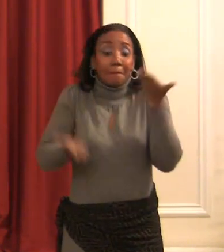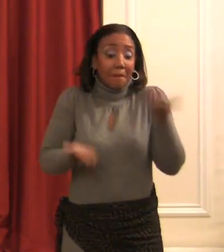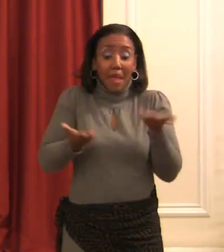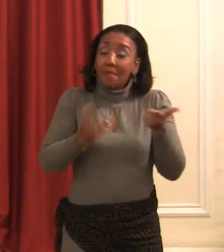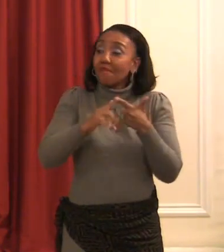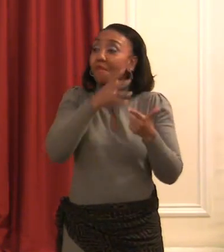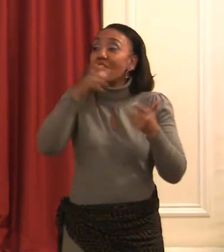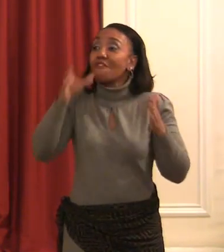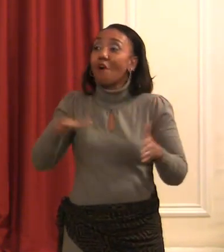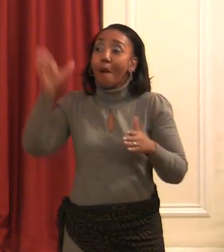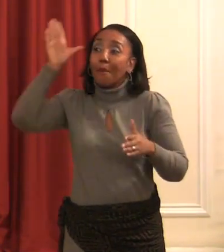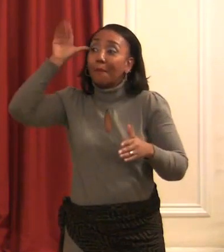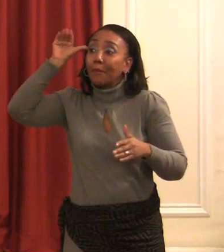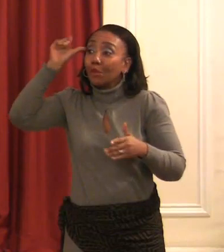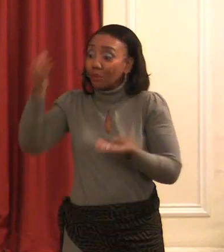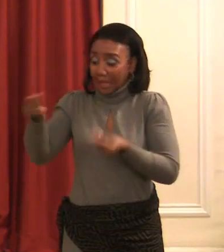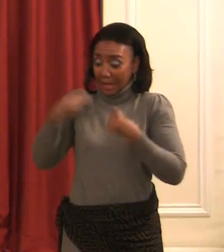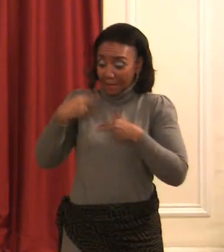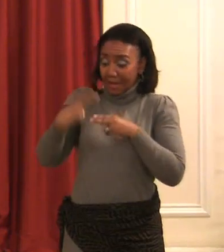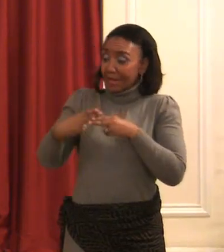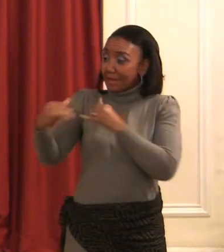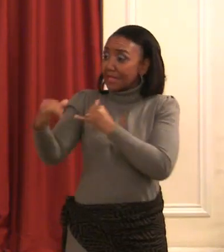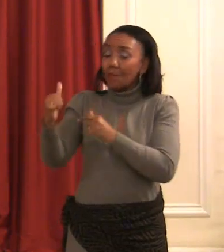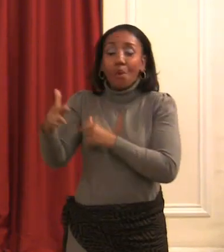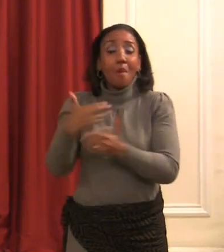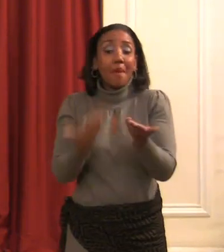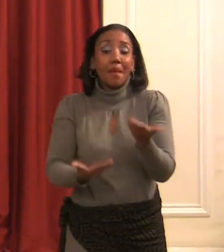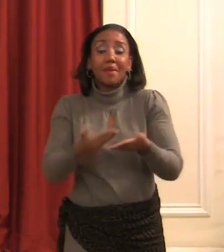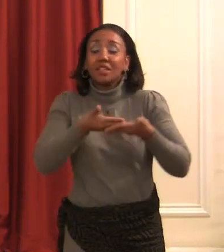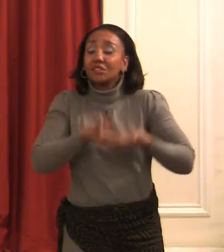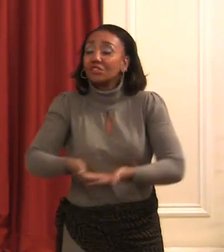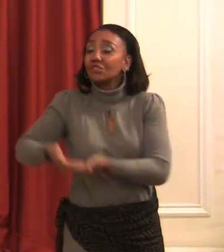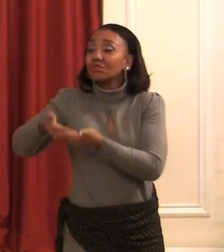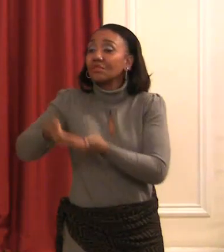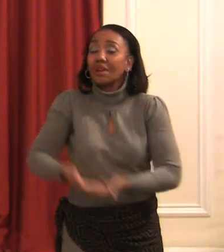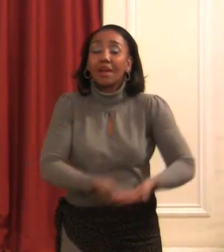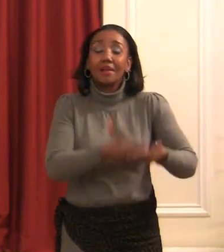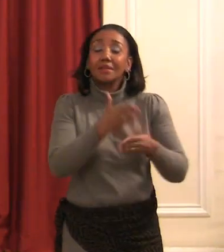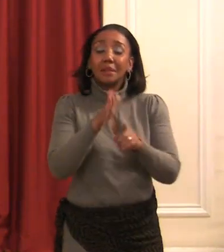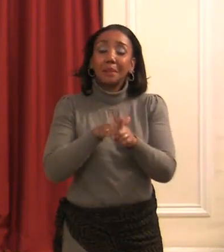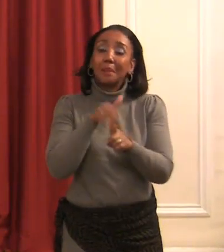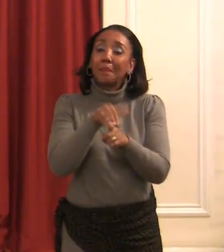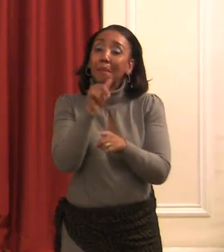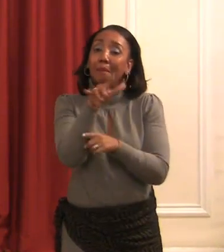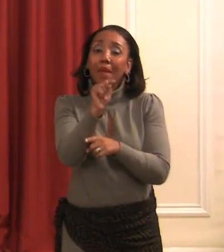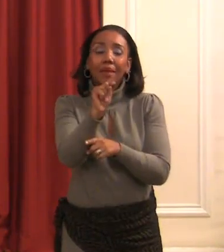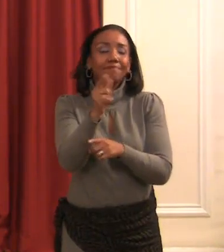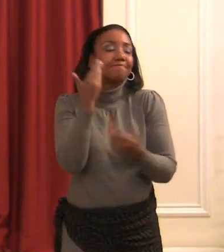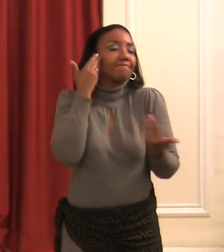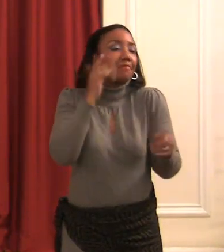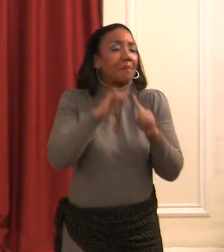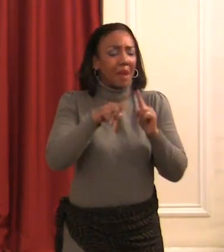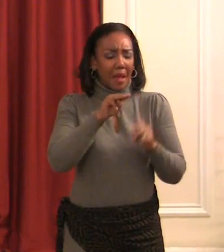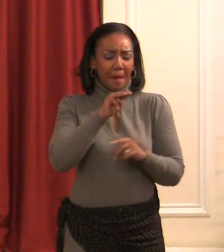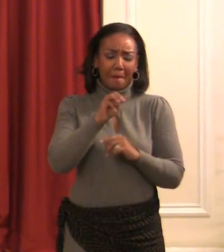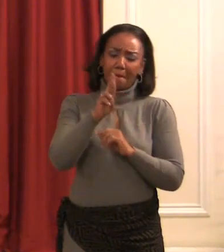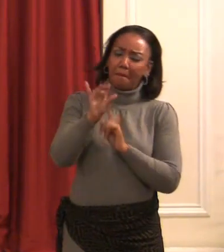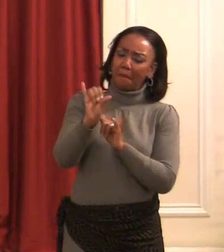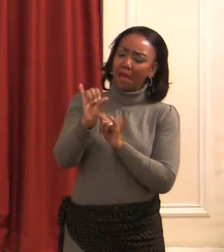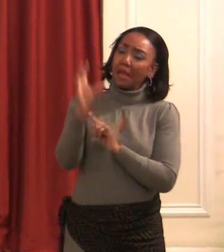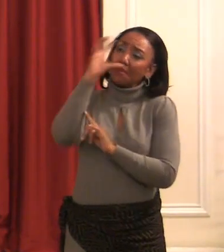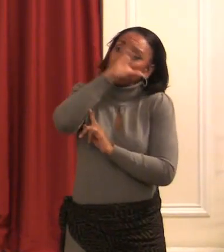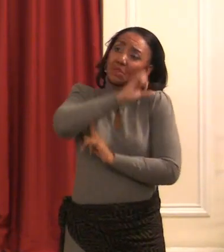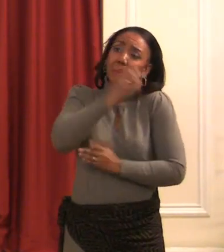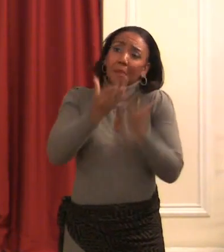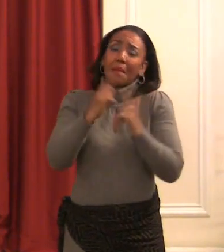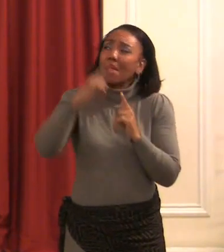for a farmer's beloved mule or a child's favorite pet. I suspect, though, that my name was derived from